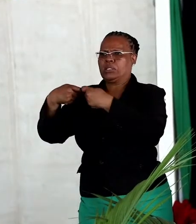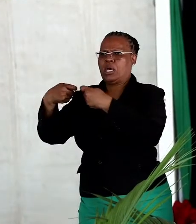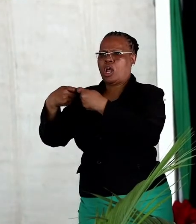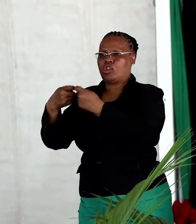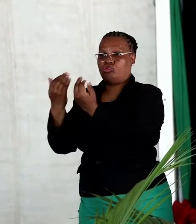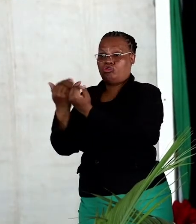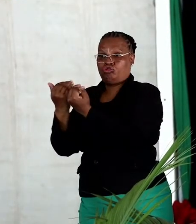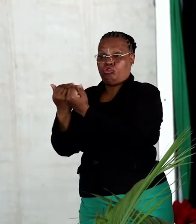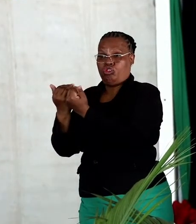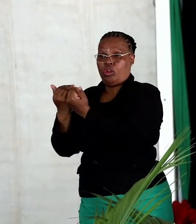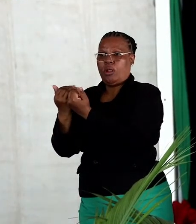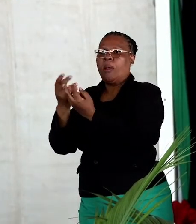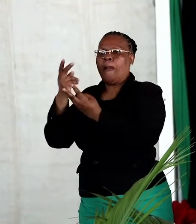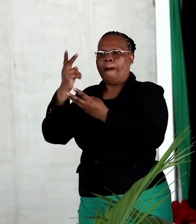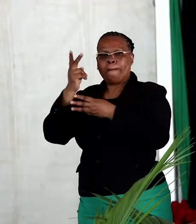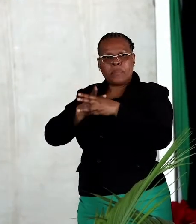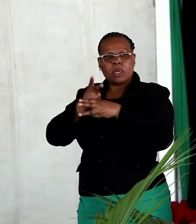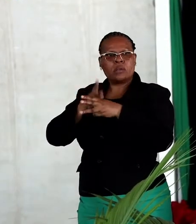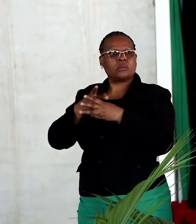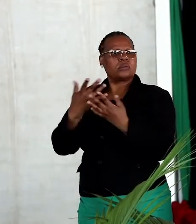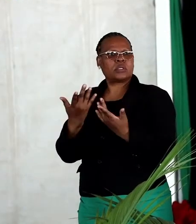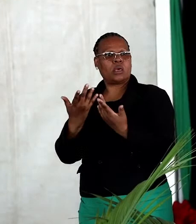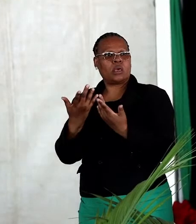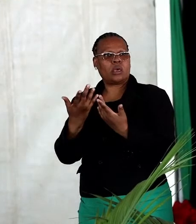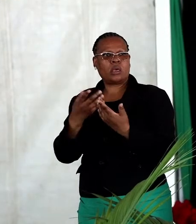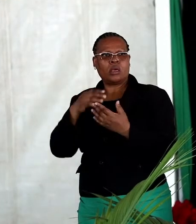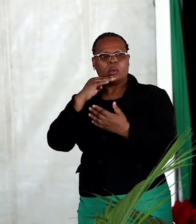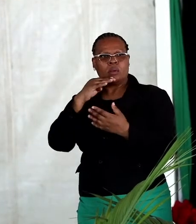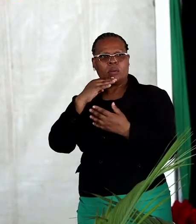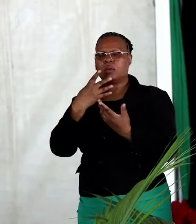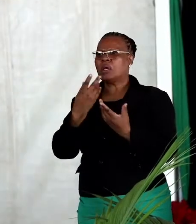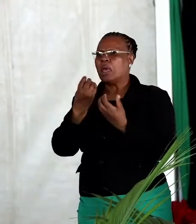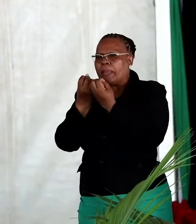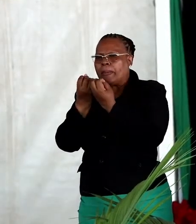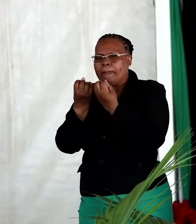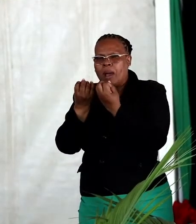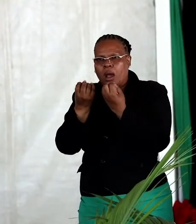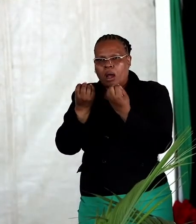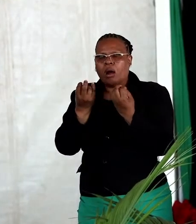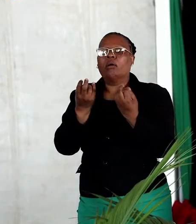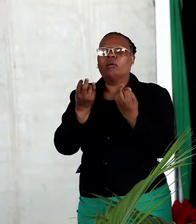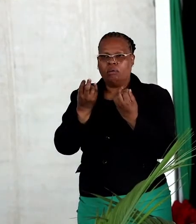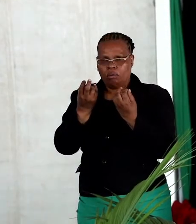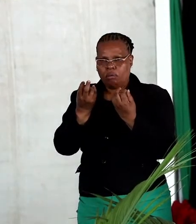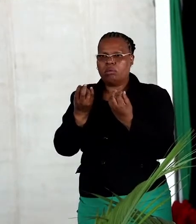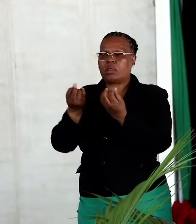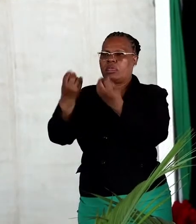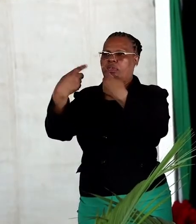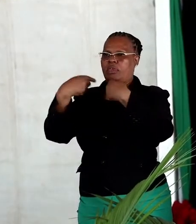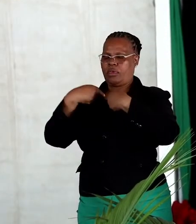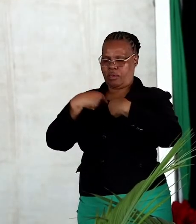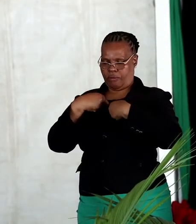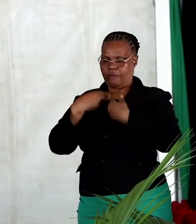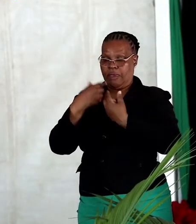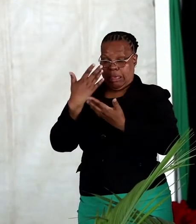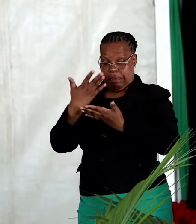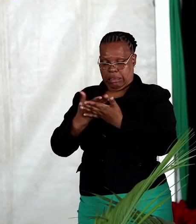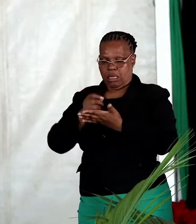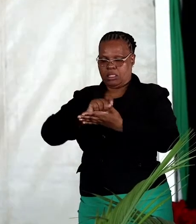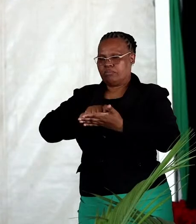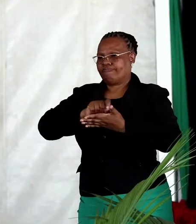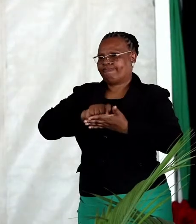Ize ne-statistics, sikwazi into yokokubana siyibhale, sikhangele into yokokubana asikwazi uncedakala